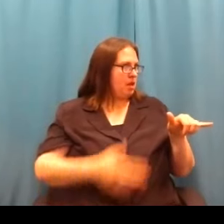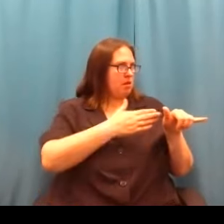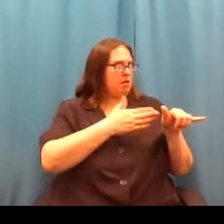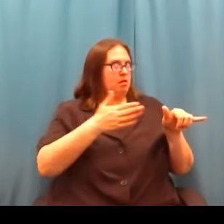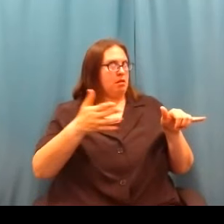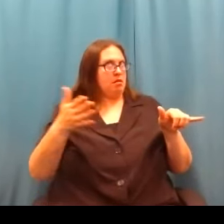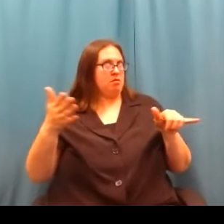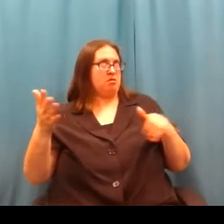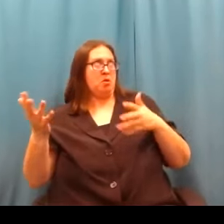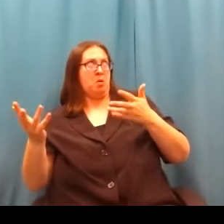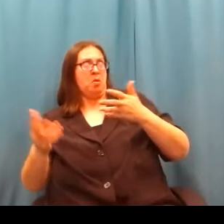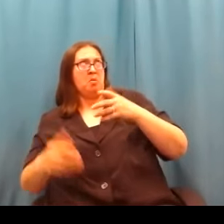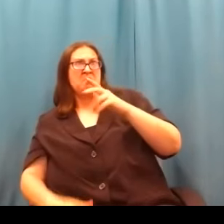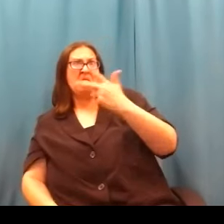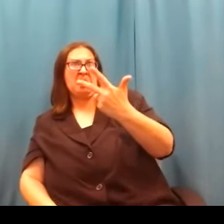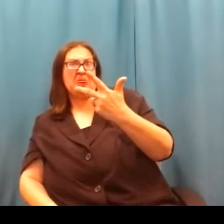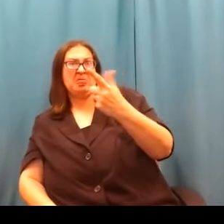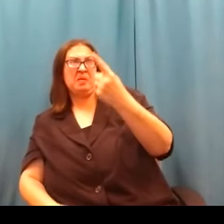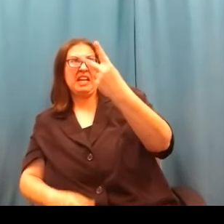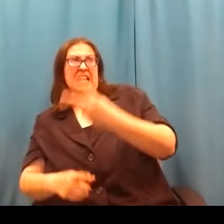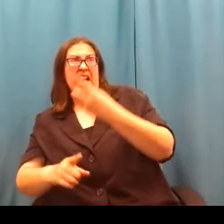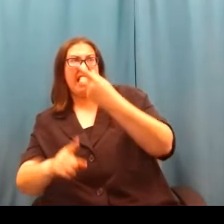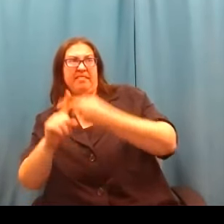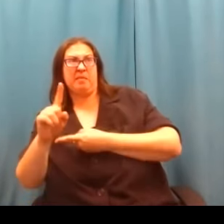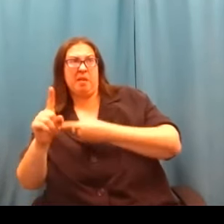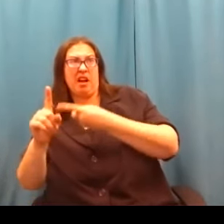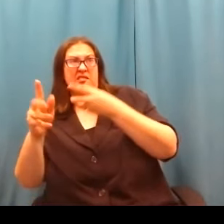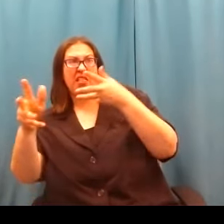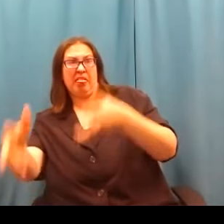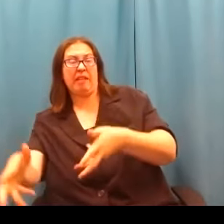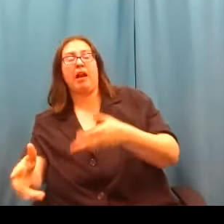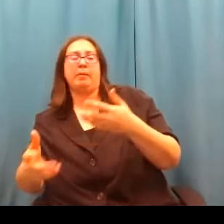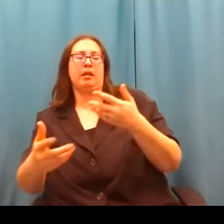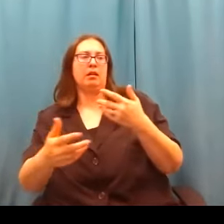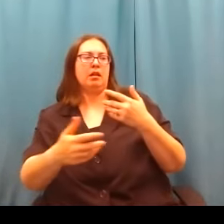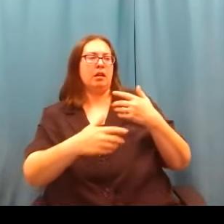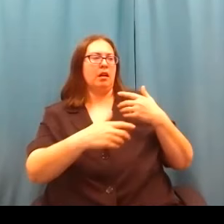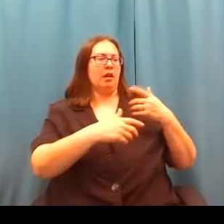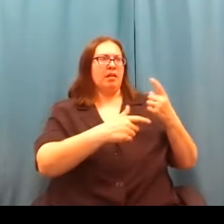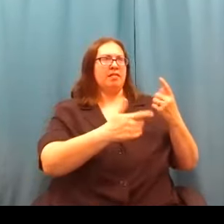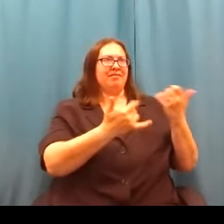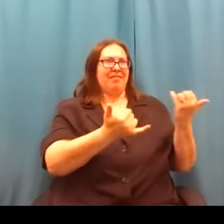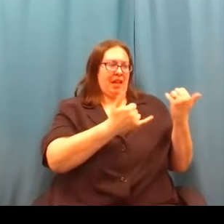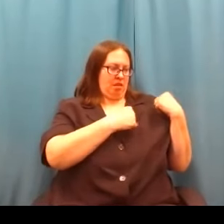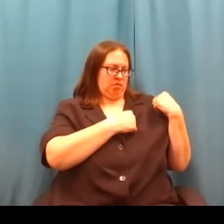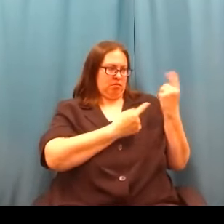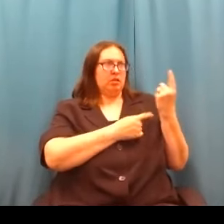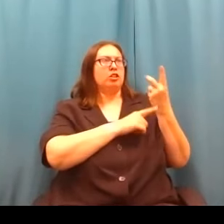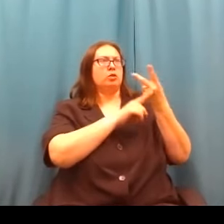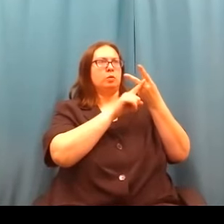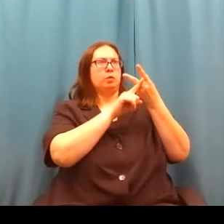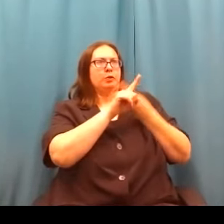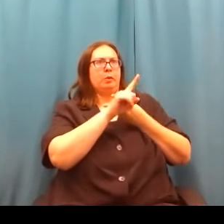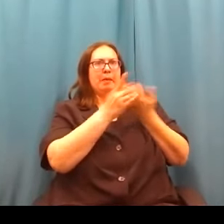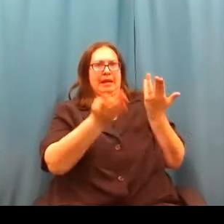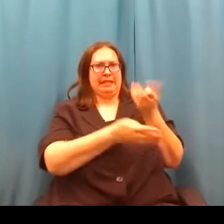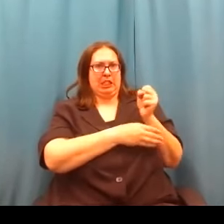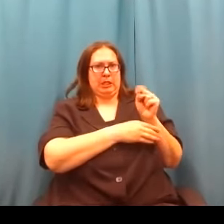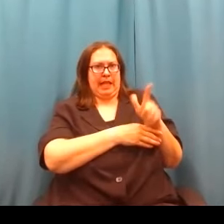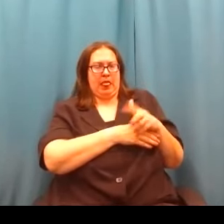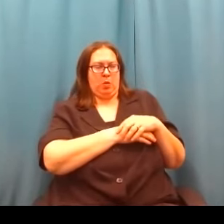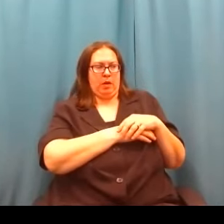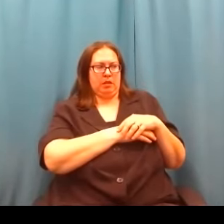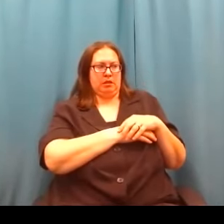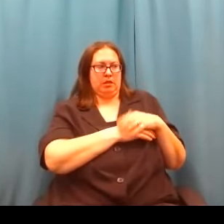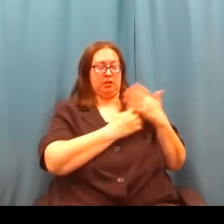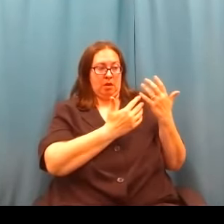about 3.5 months. And, this has only been going on for less than 2 months here in St. Louis. And just think of